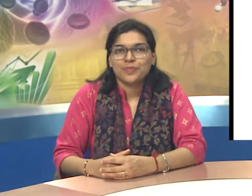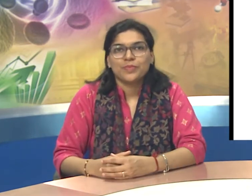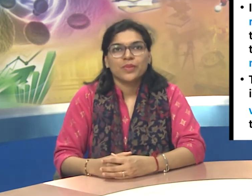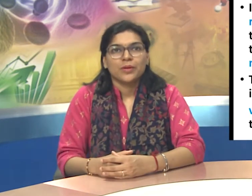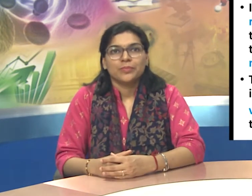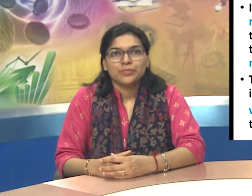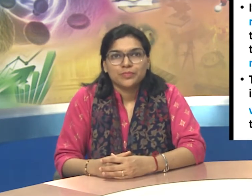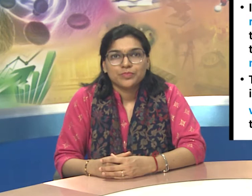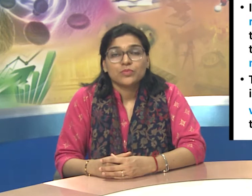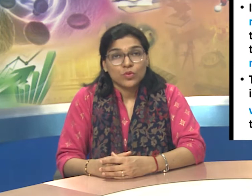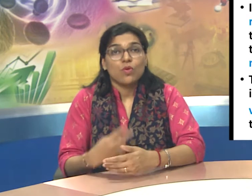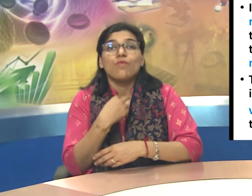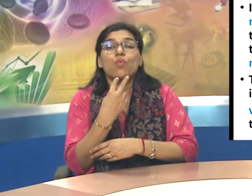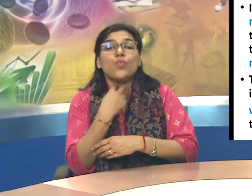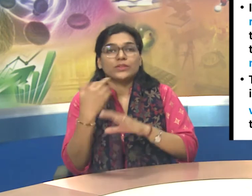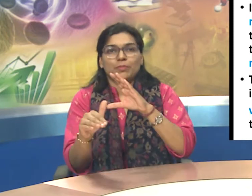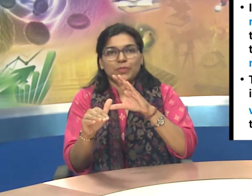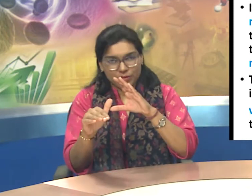want to attach in one mail.